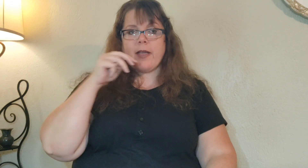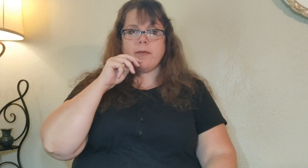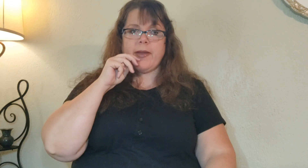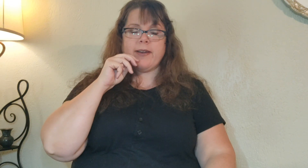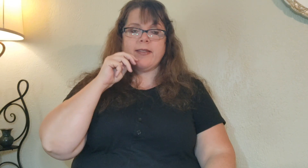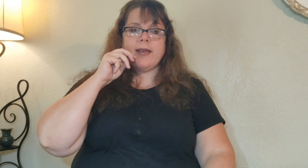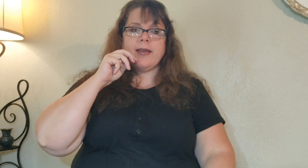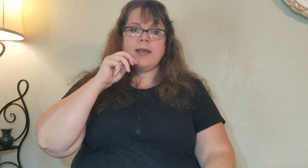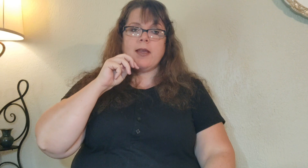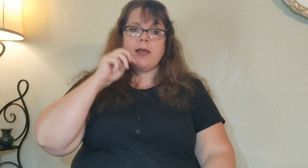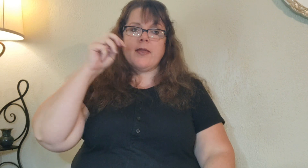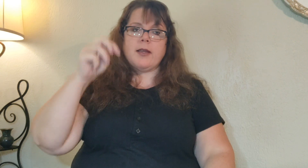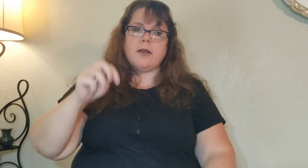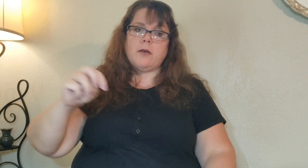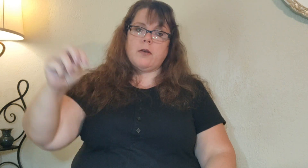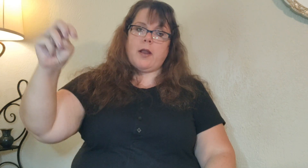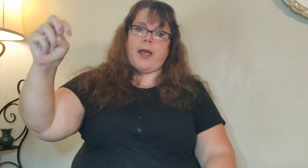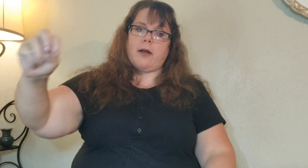at your mouth and then out.